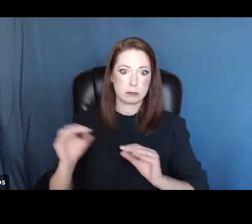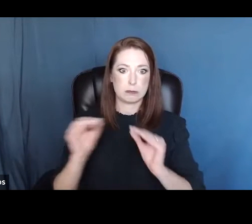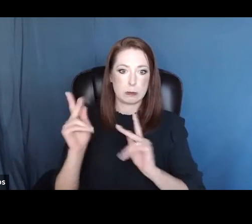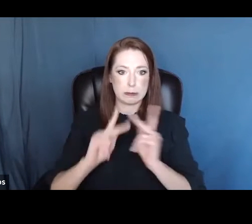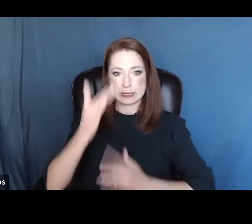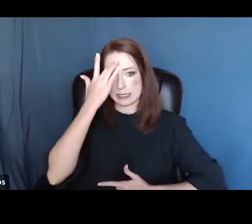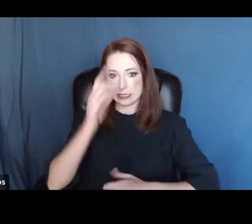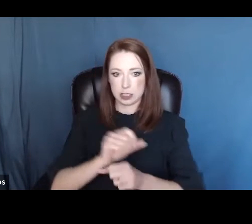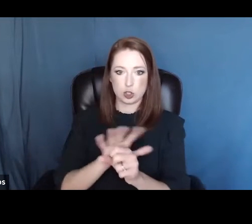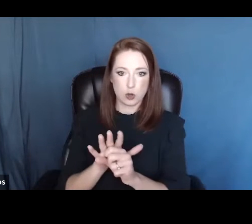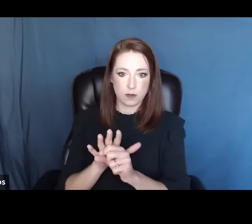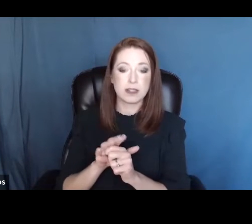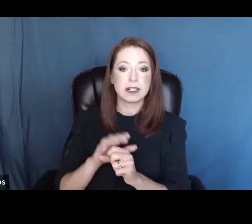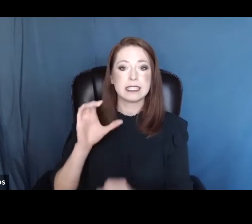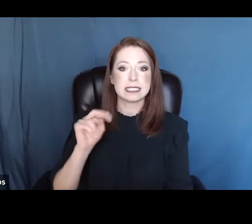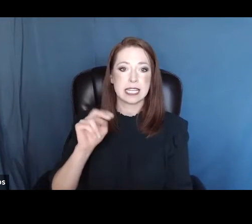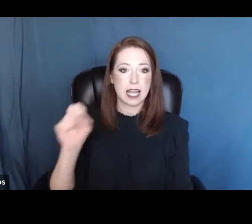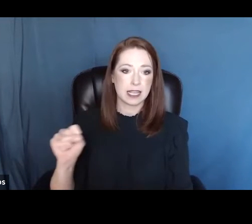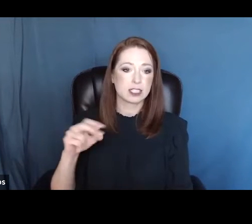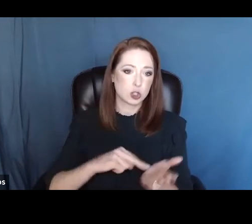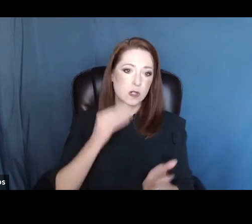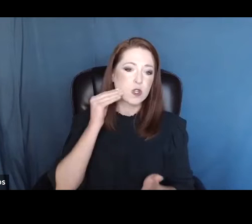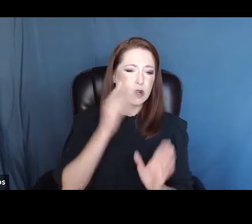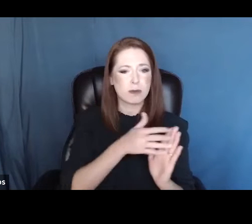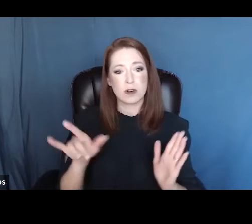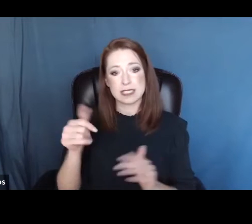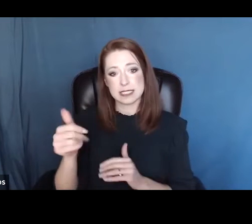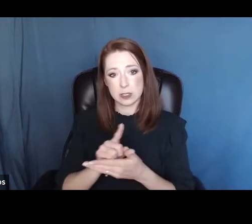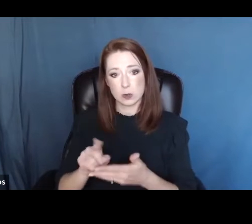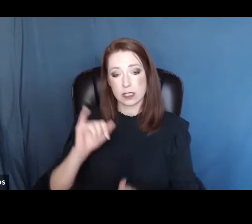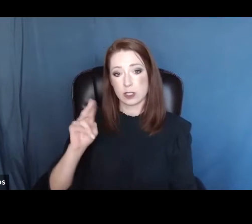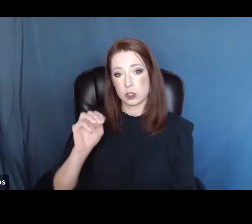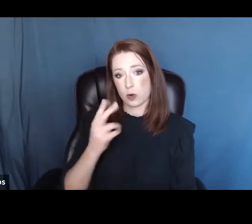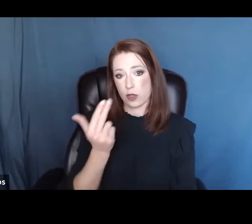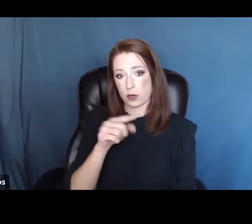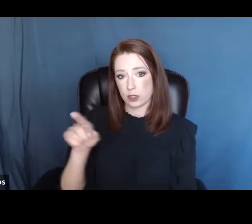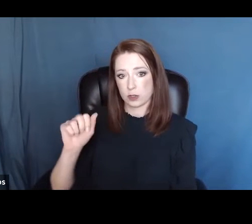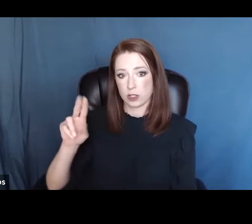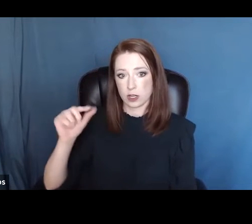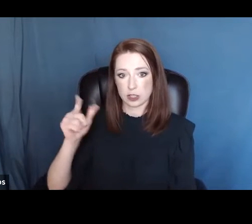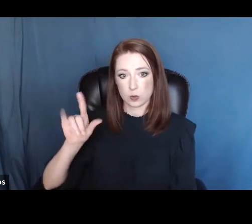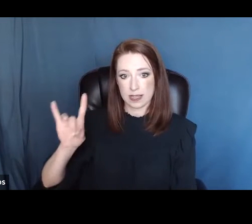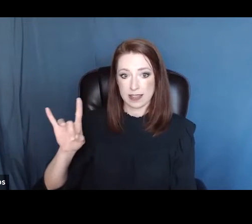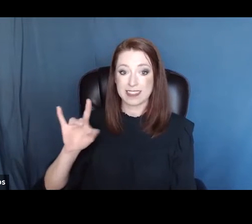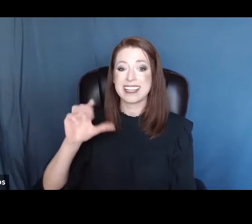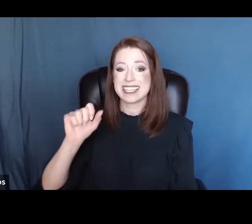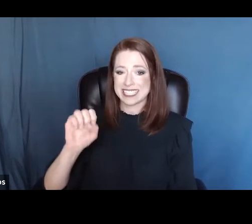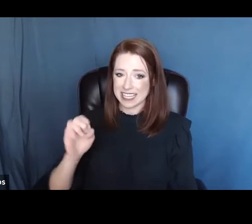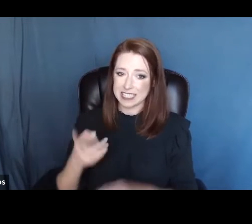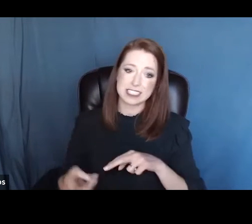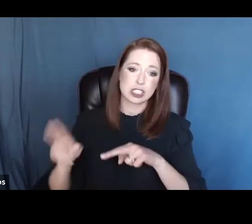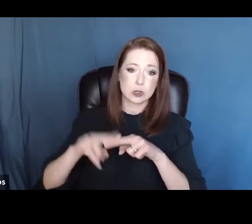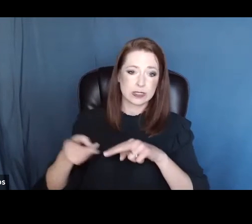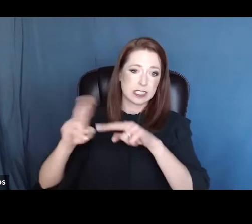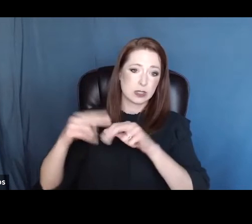in CMS-funded nursing home facilities over 10 weeks from June 13th to August 28th. Cases increased across counties